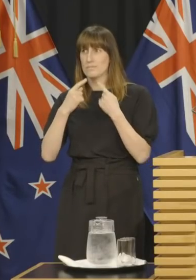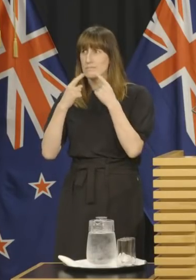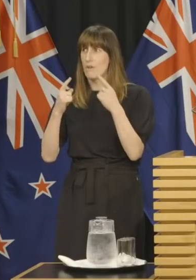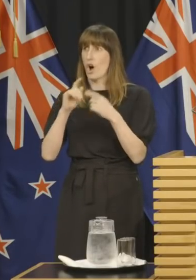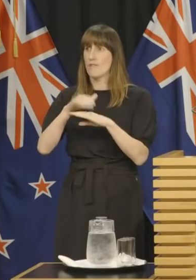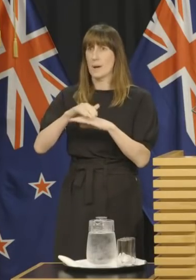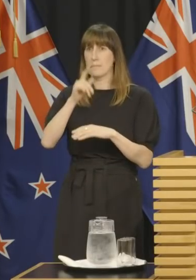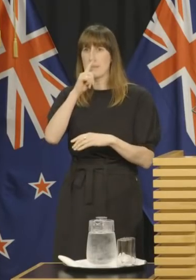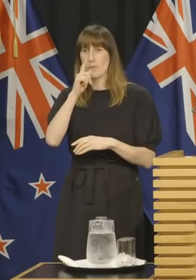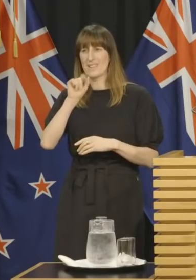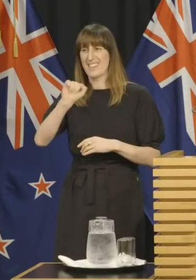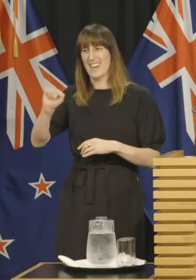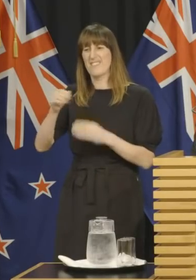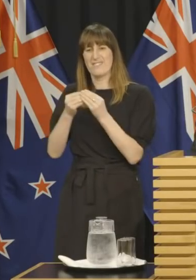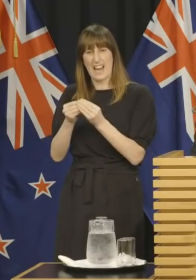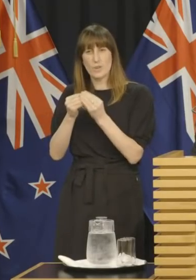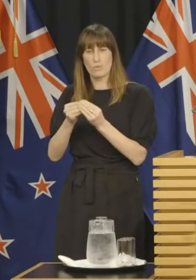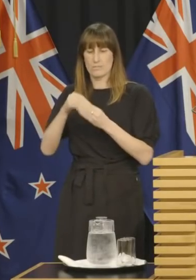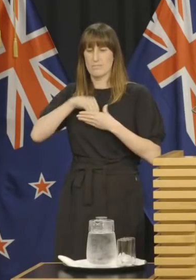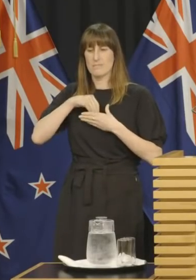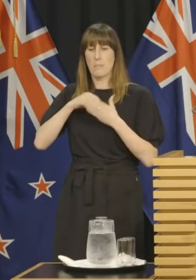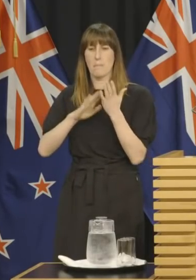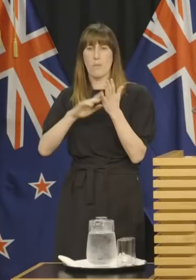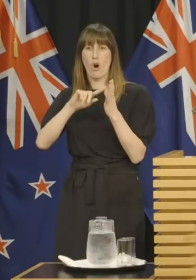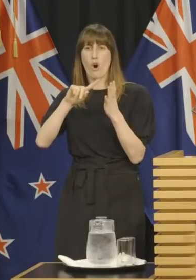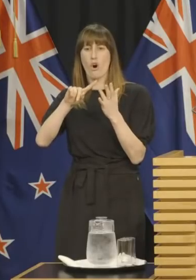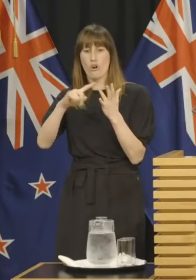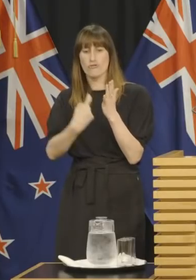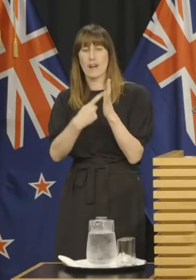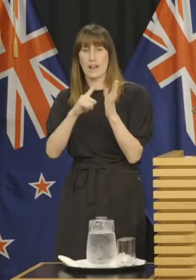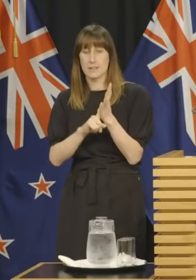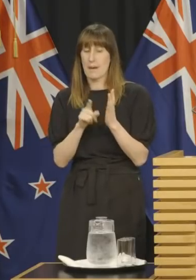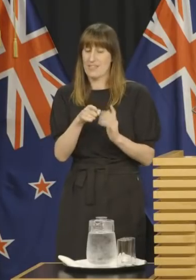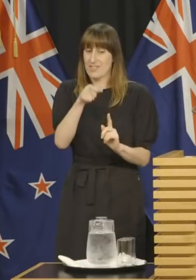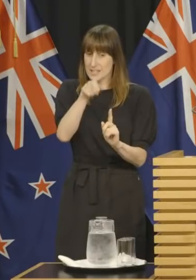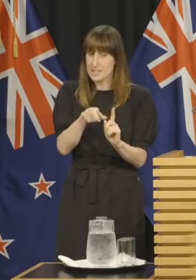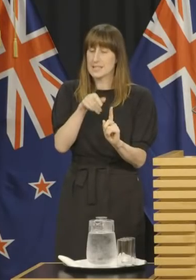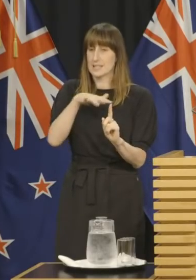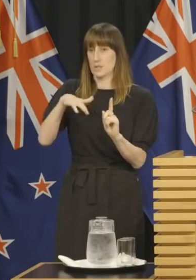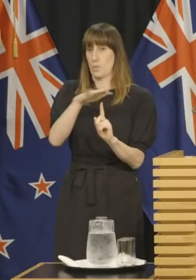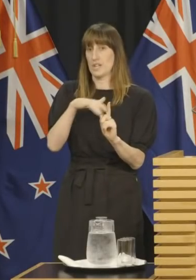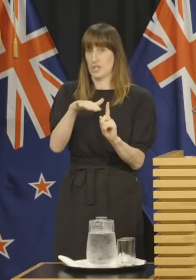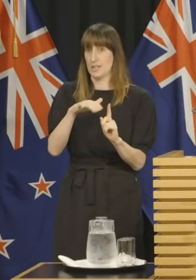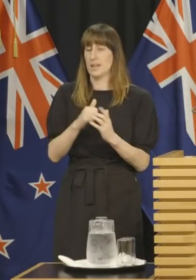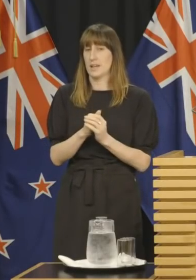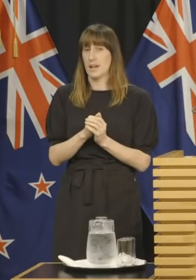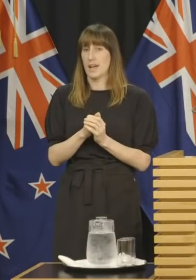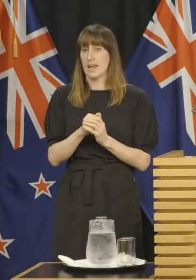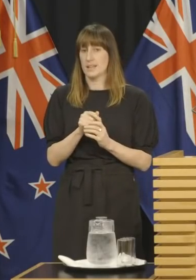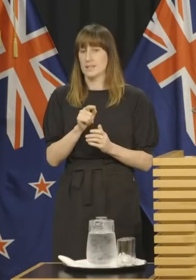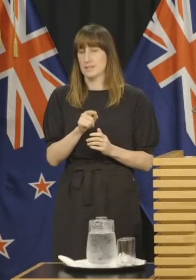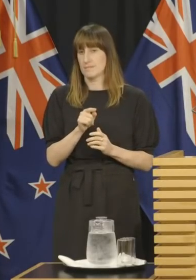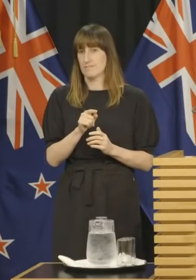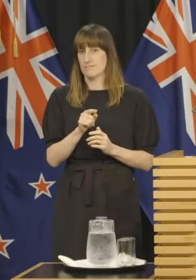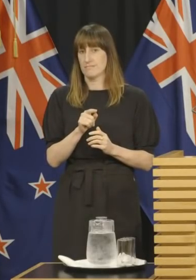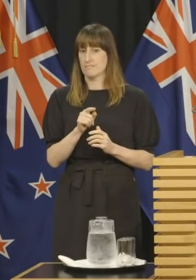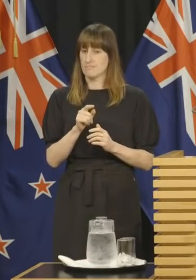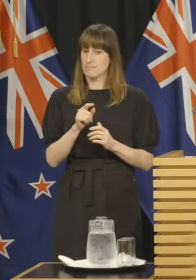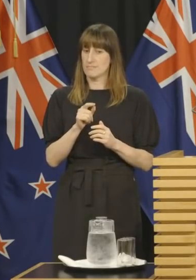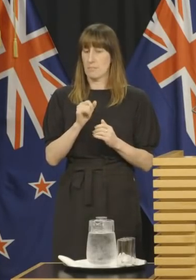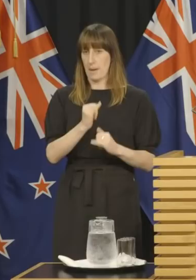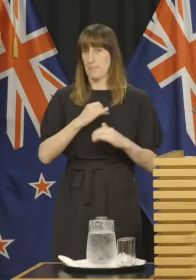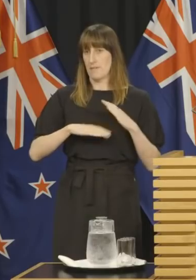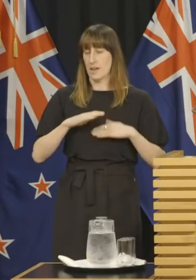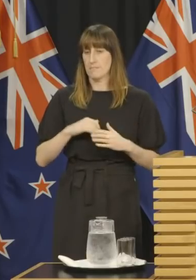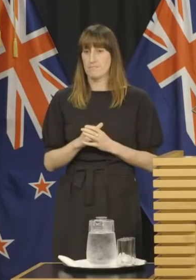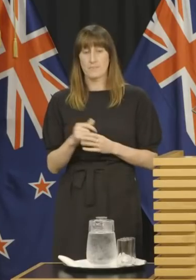acted appropriately as a minister for workplace relations. Jessica. Was this woman a junior or an intern? Not